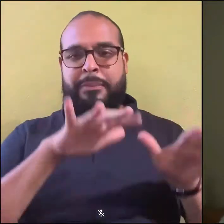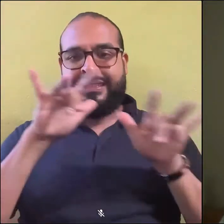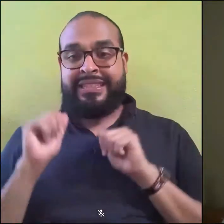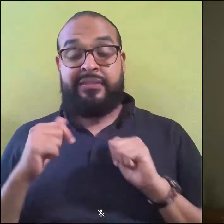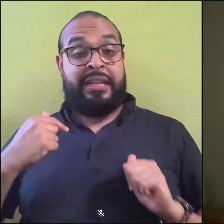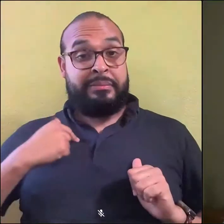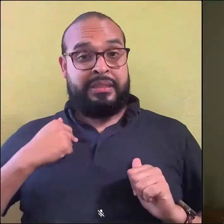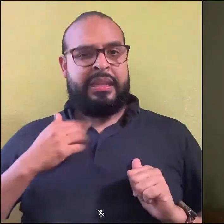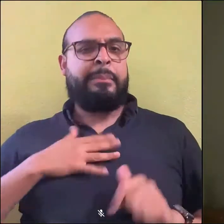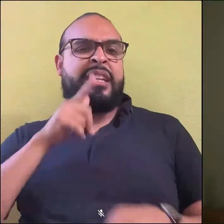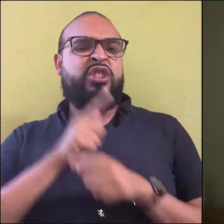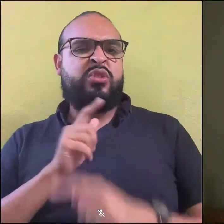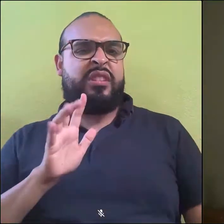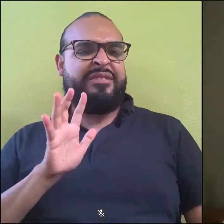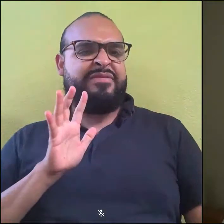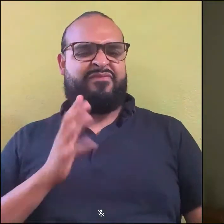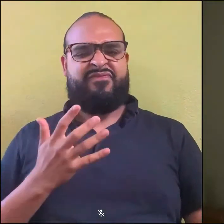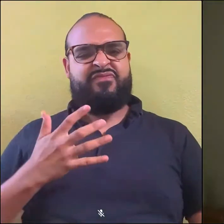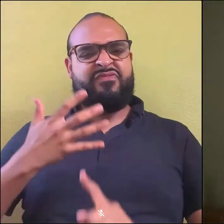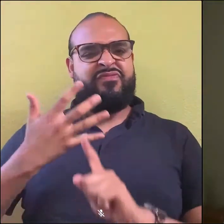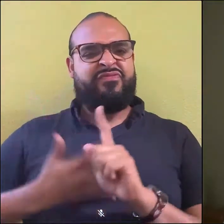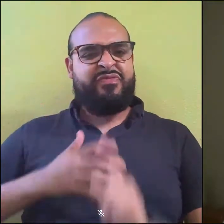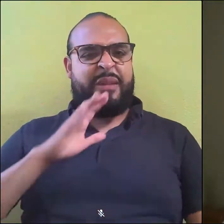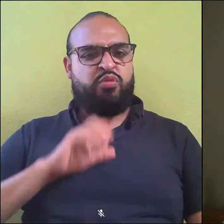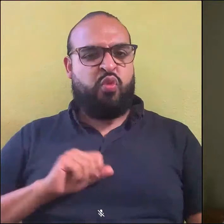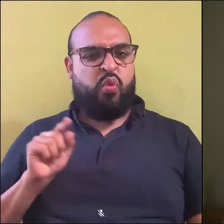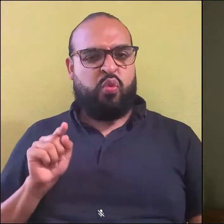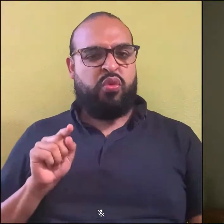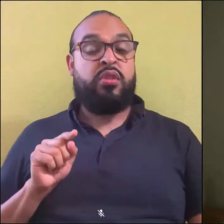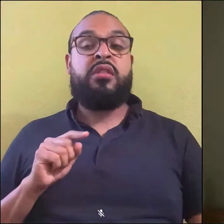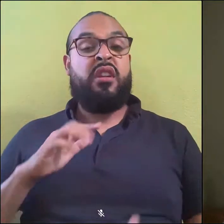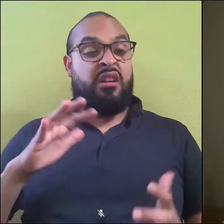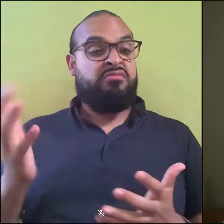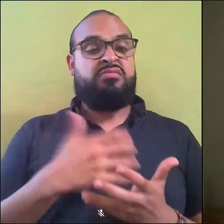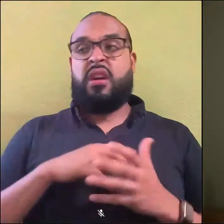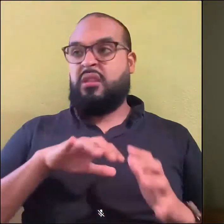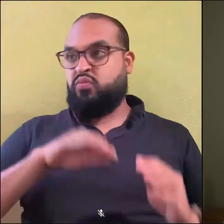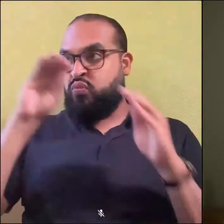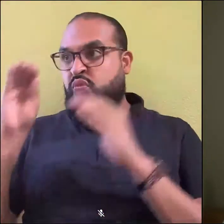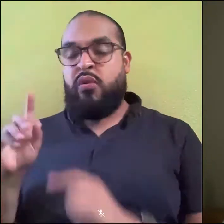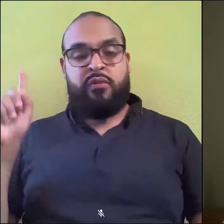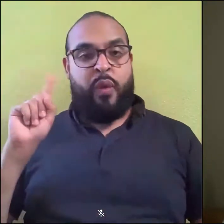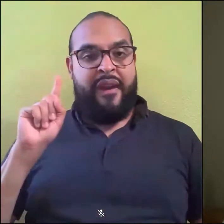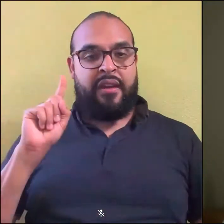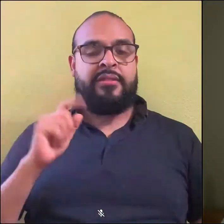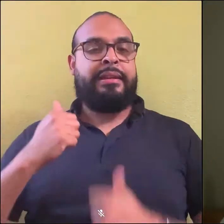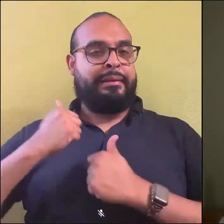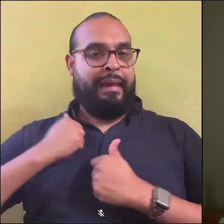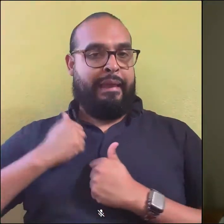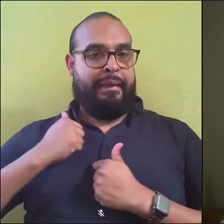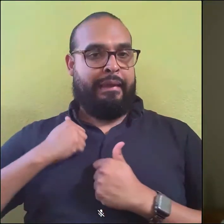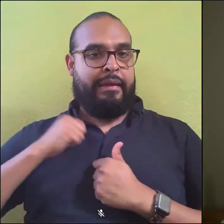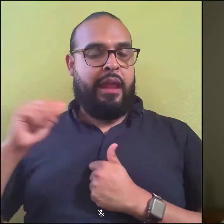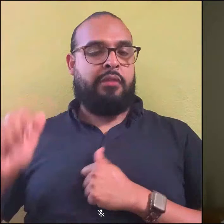as far as you can possibly go, and move to Canada, eventually settling in Montreal, in Quebec, which is where I